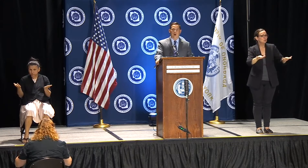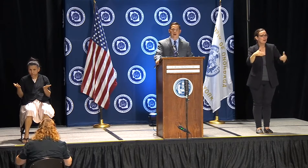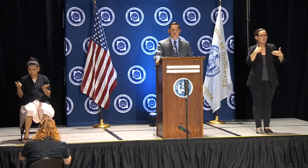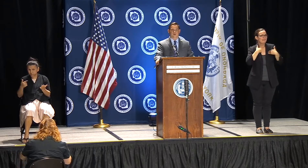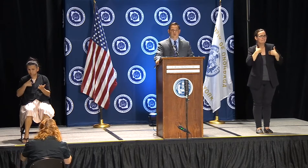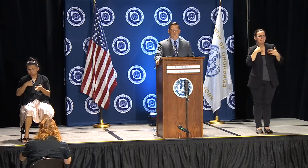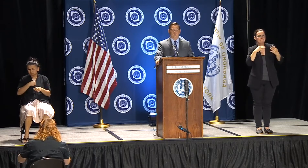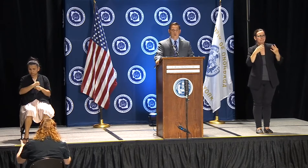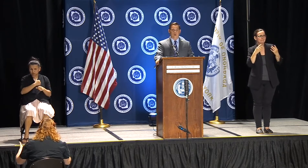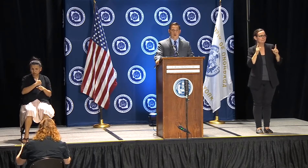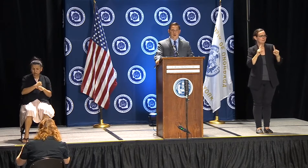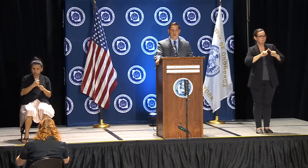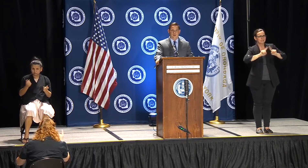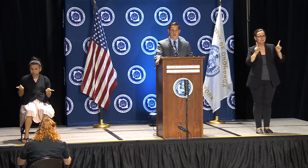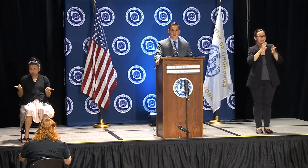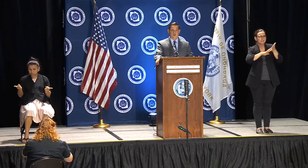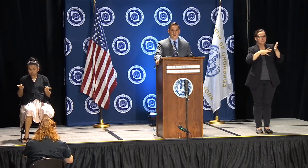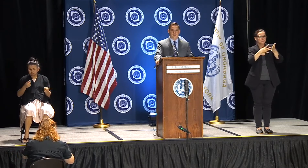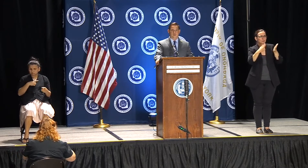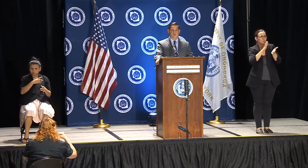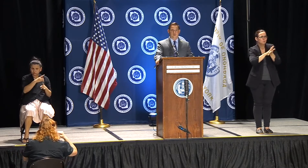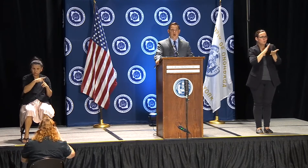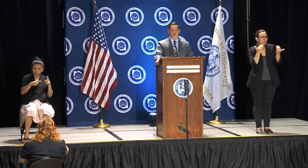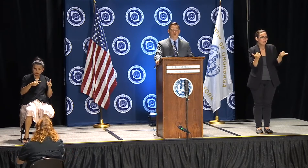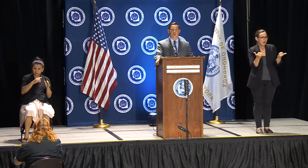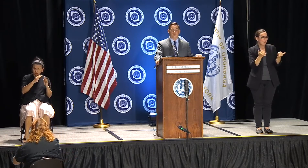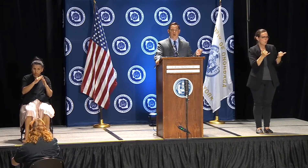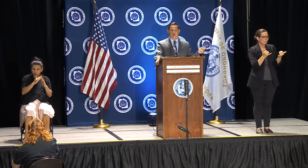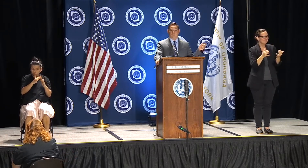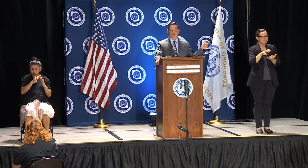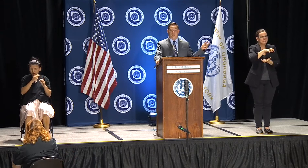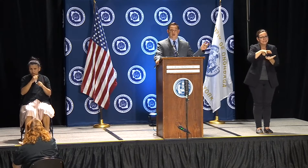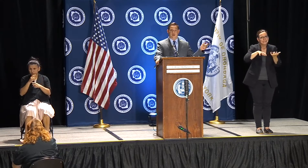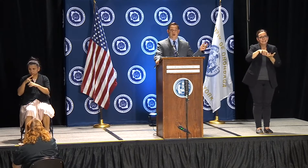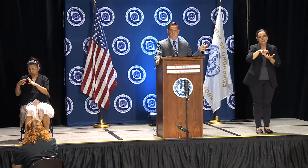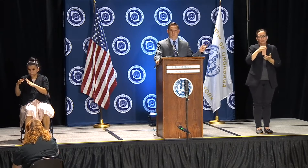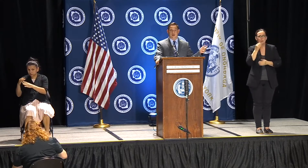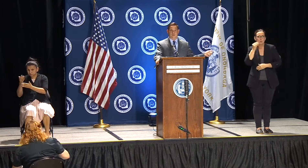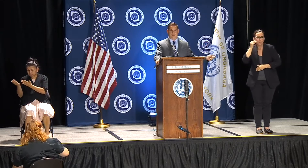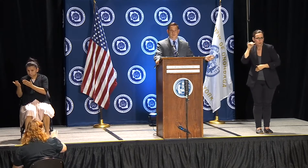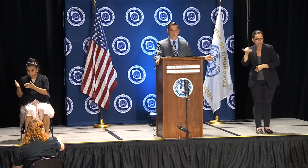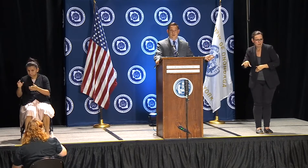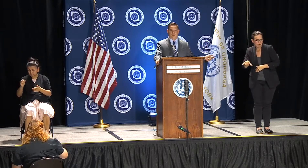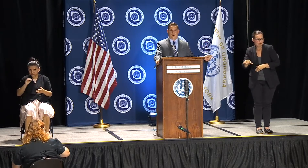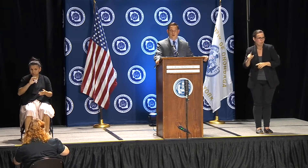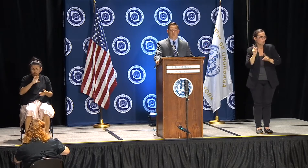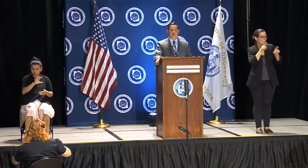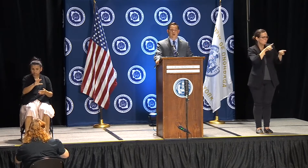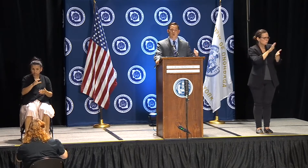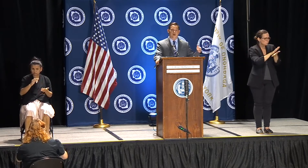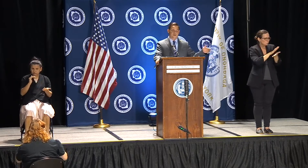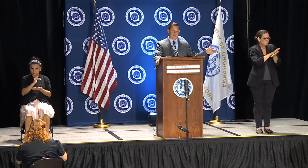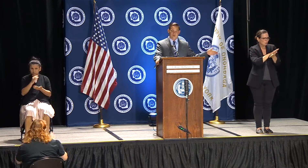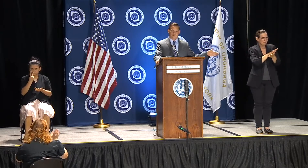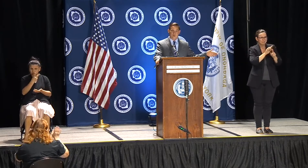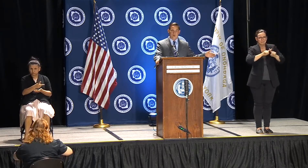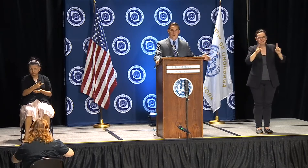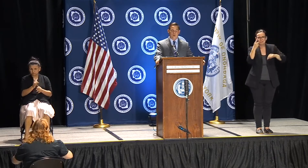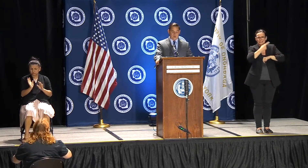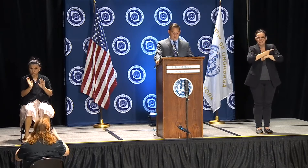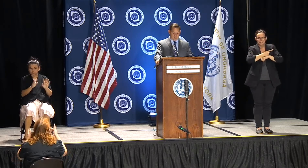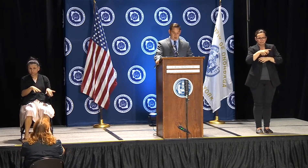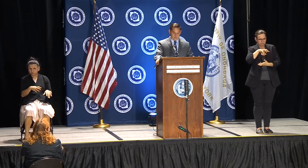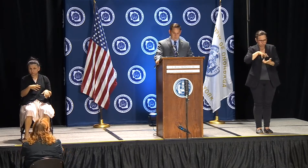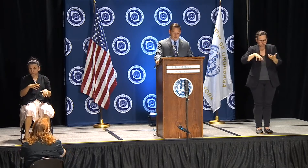and you wanted to, it costs you more money for child care than to come to work. You wanted to take a